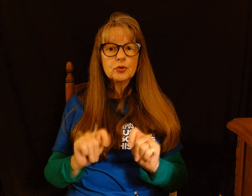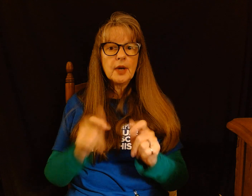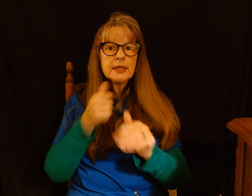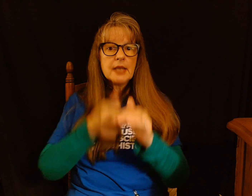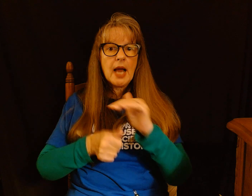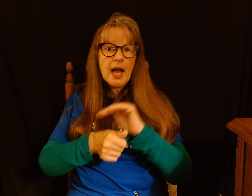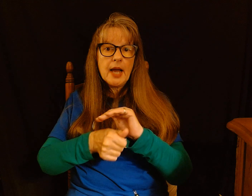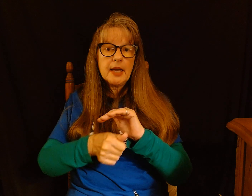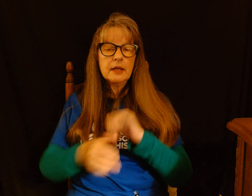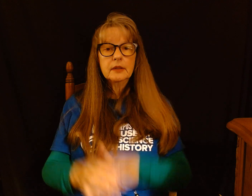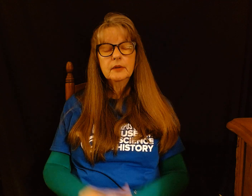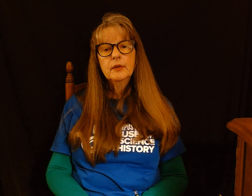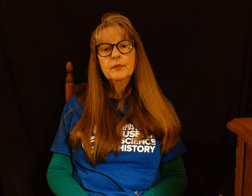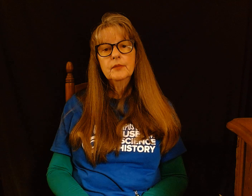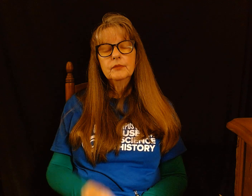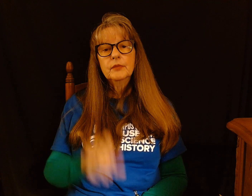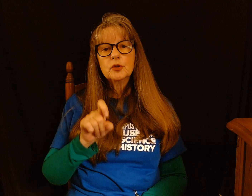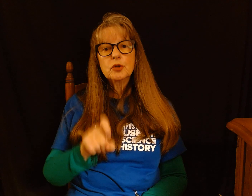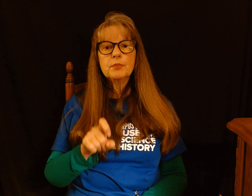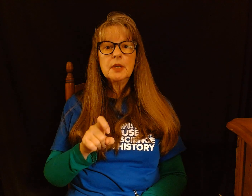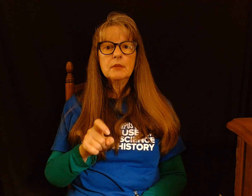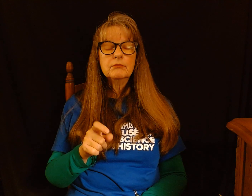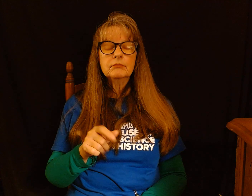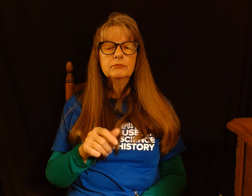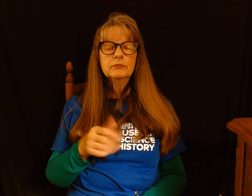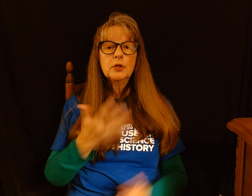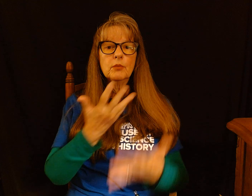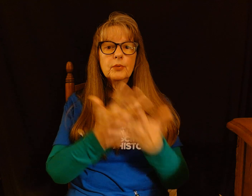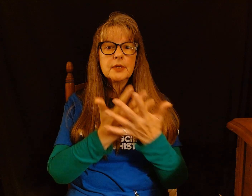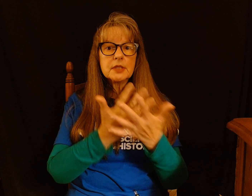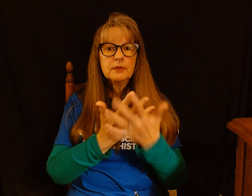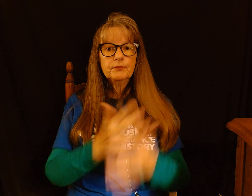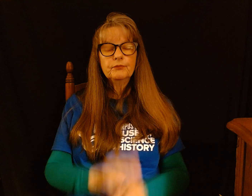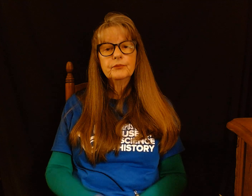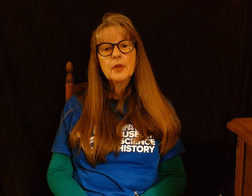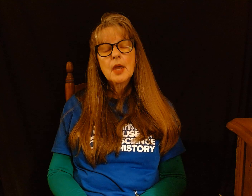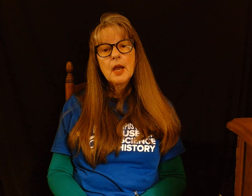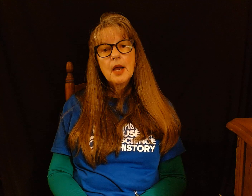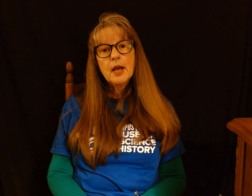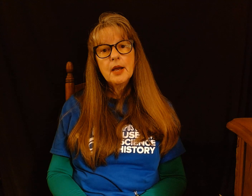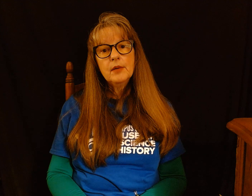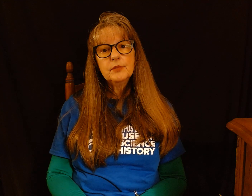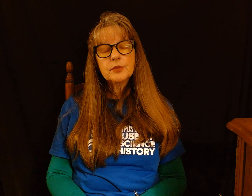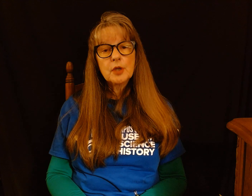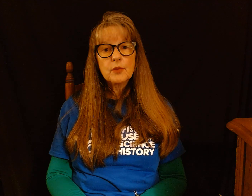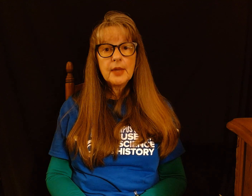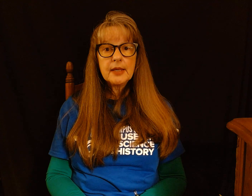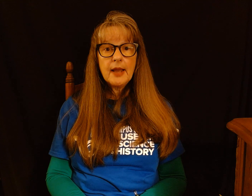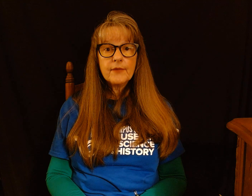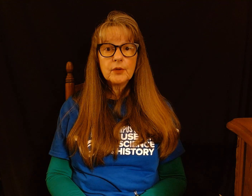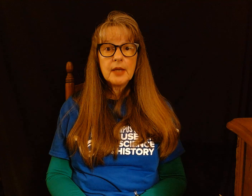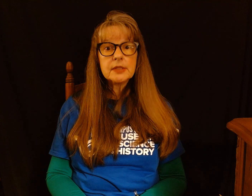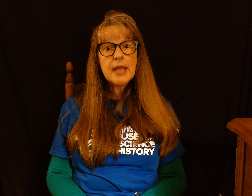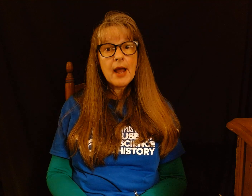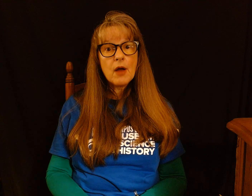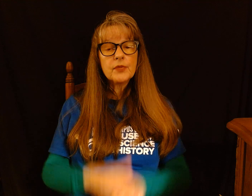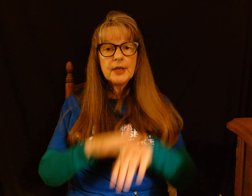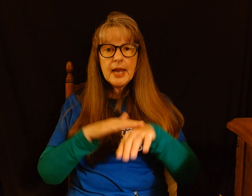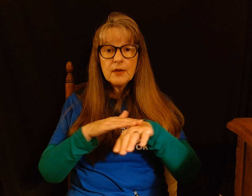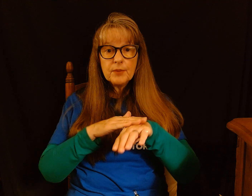Trying to hide. Should be in, prison. So they did have their guns. Now, the native